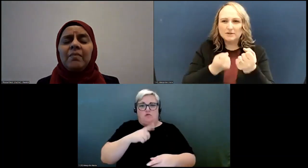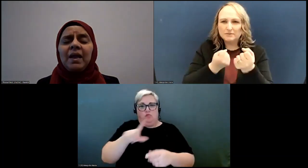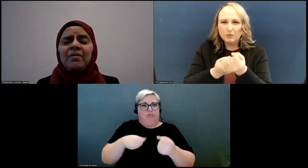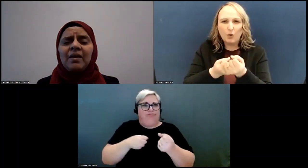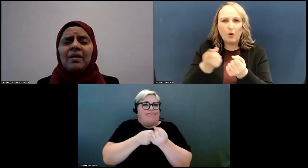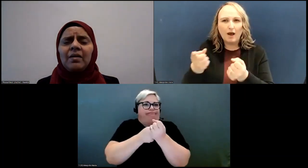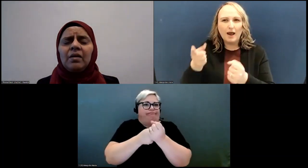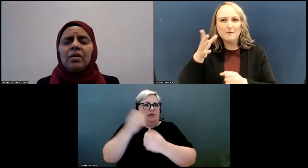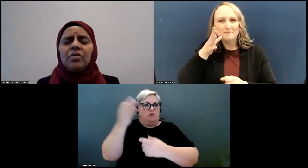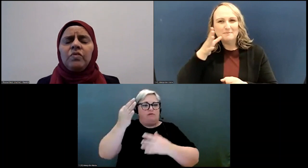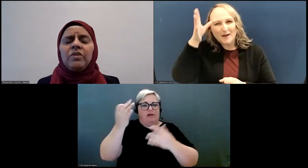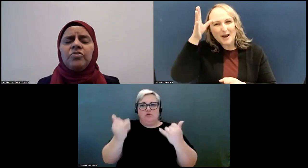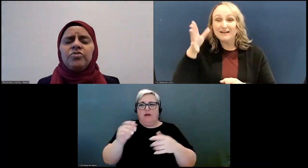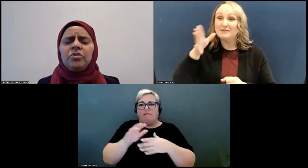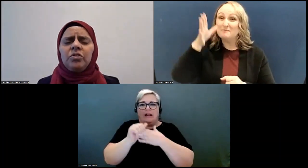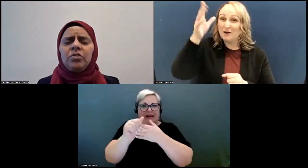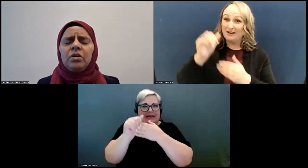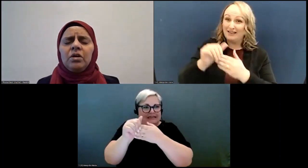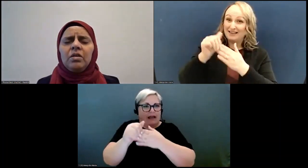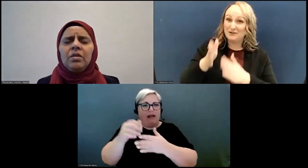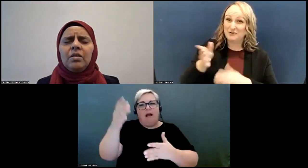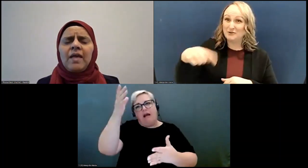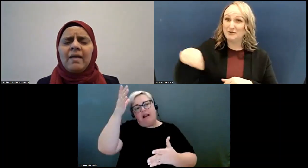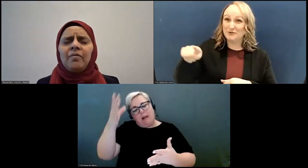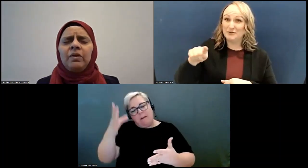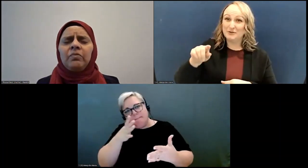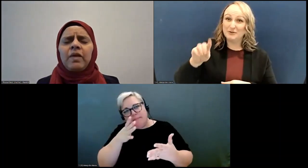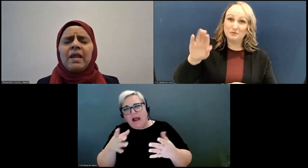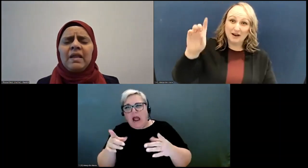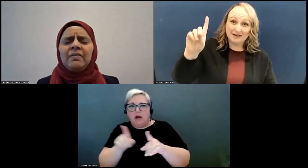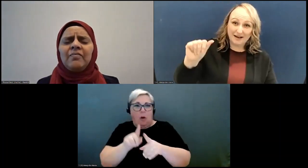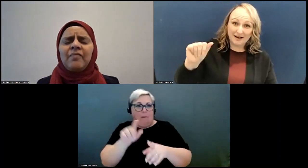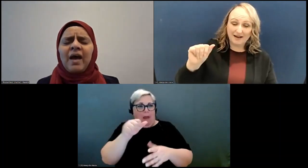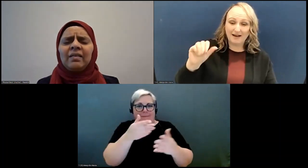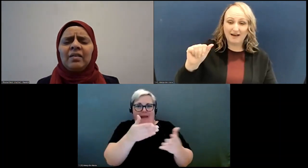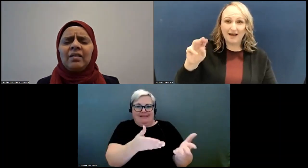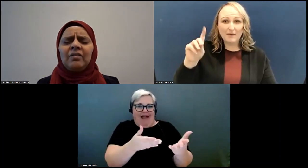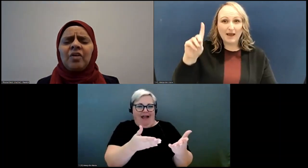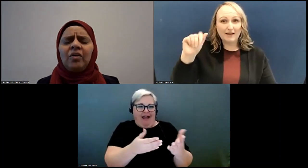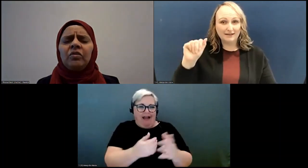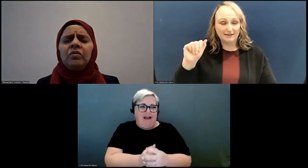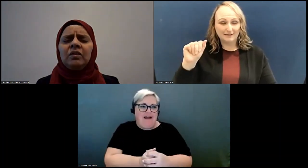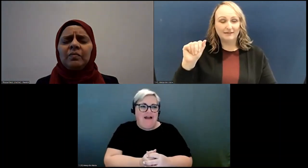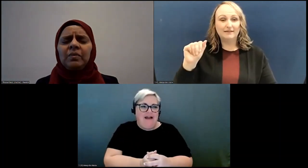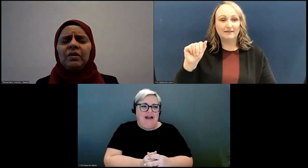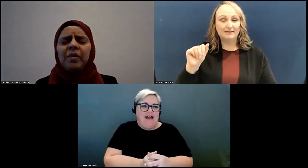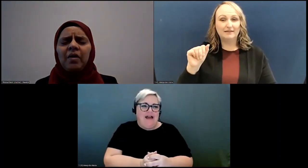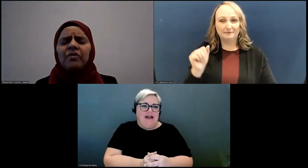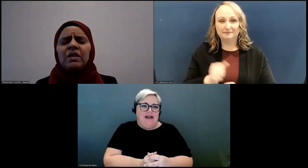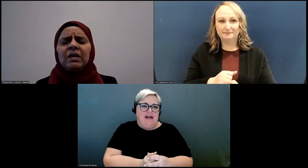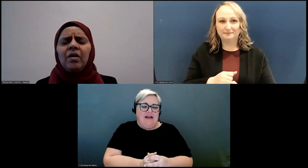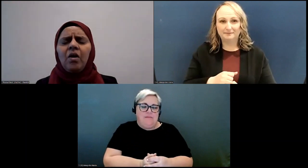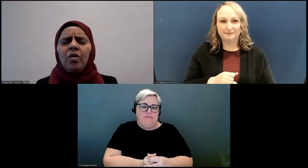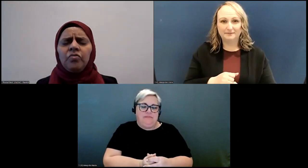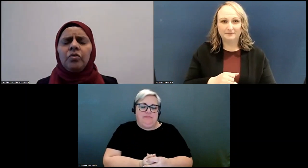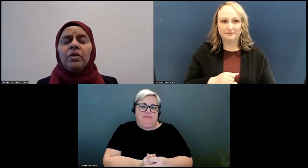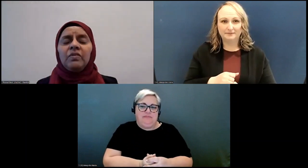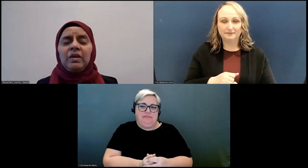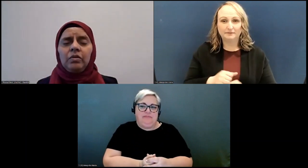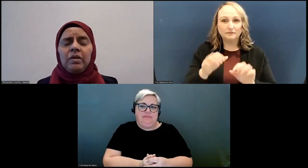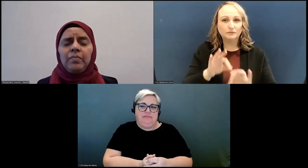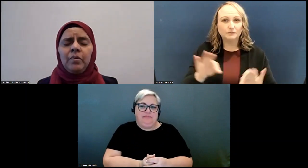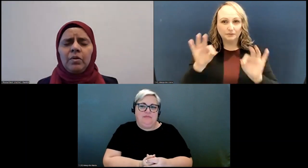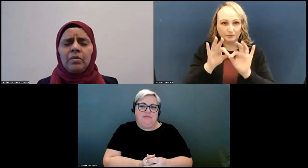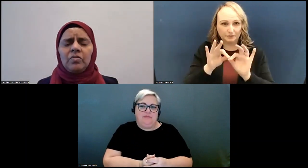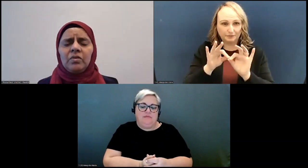Brenda and Amanda, to ensure that we raise the fact that childhood disability poverty also